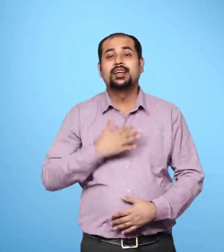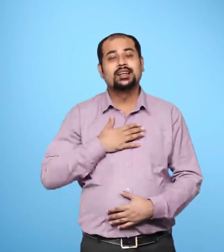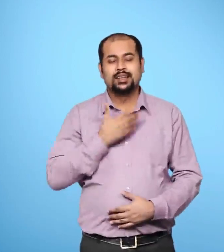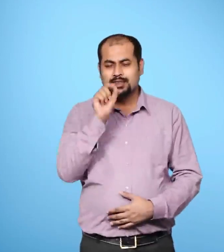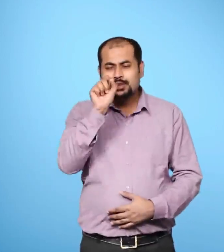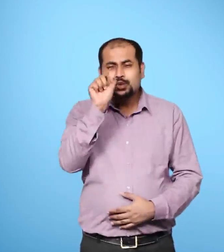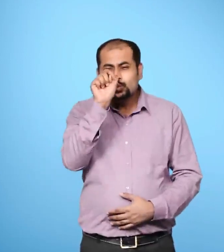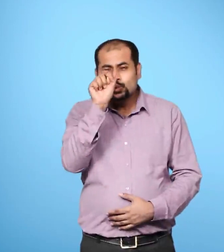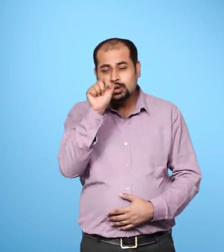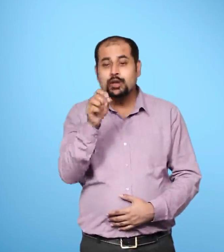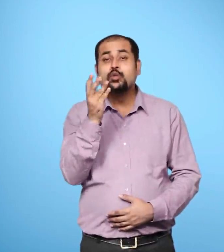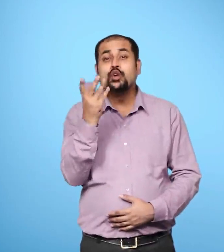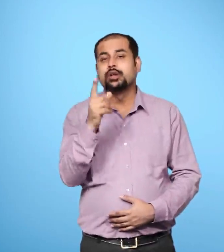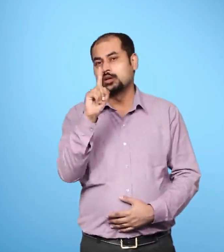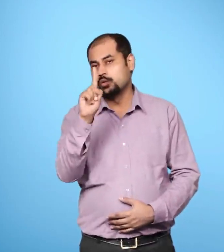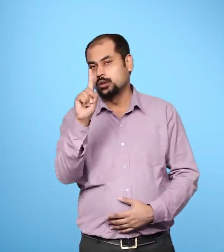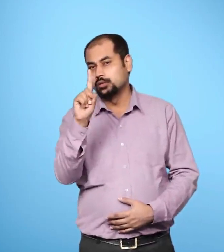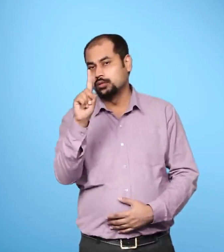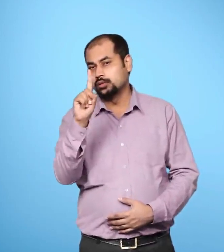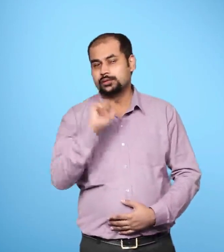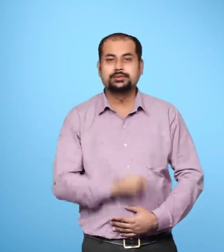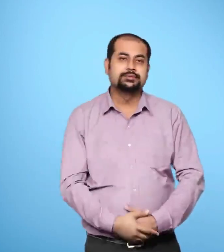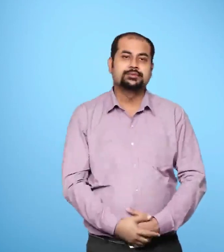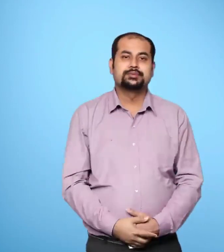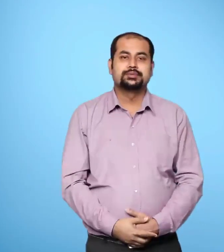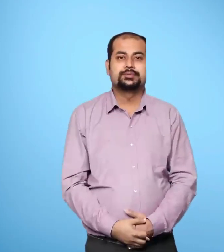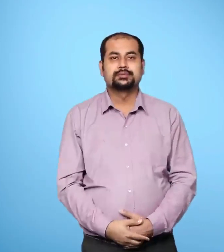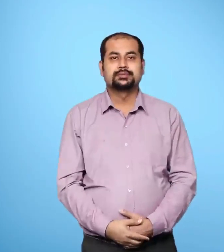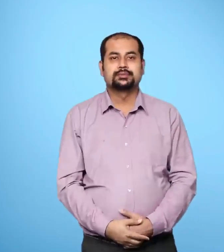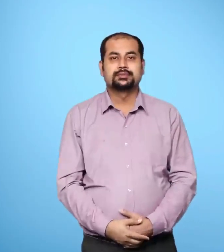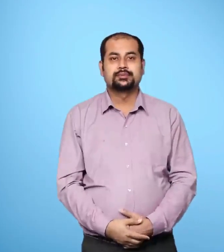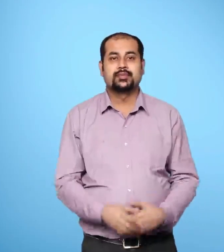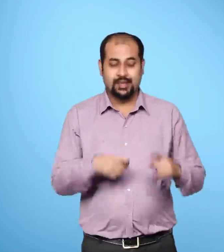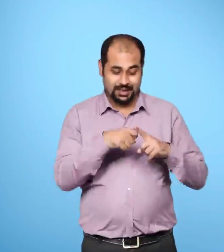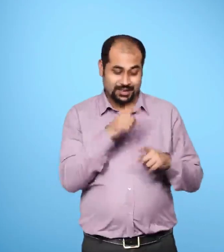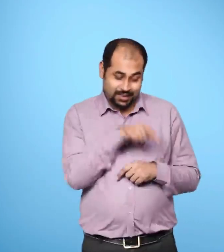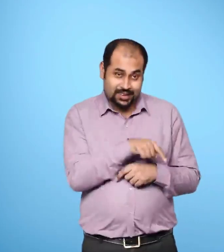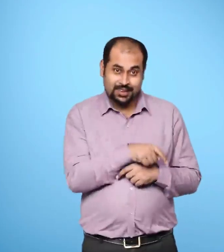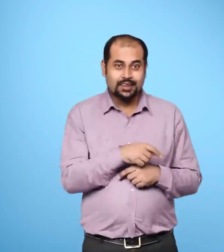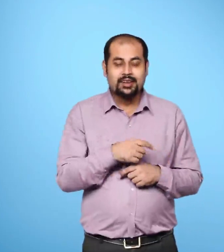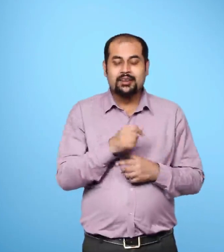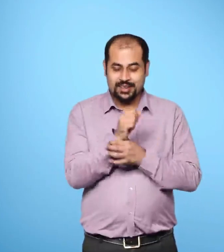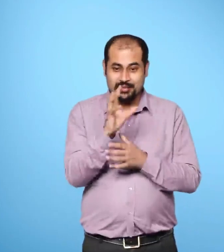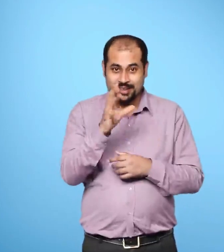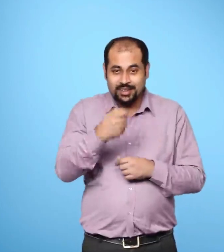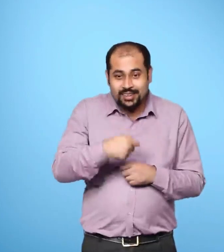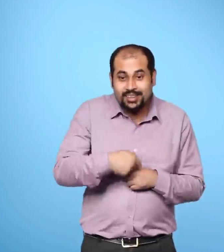Each small green dot is equal to 1 point. The dots inside the bangle are